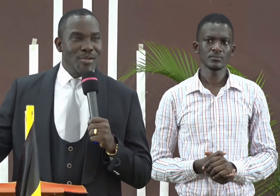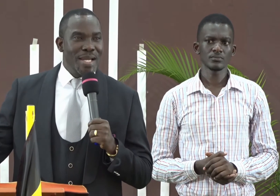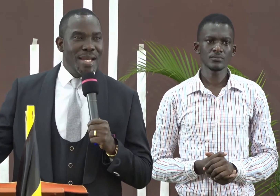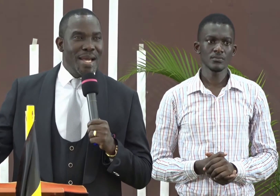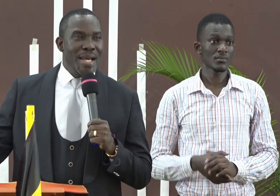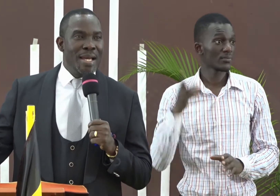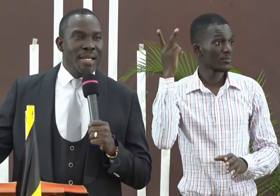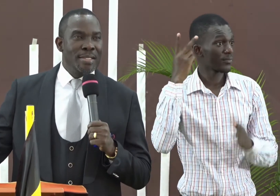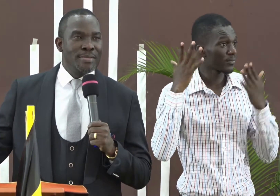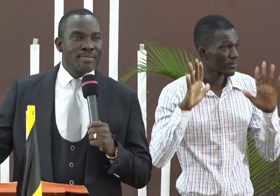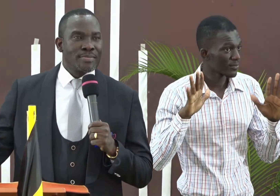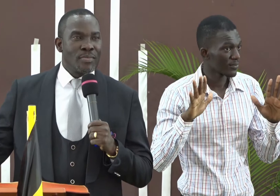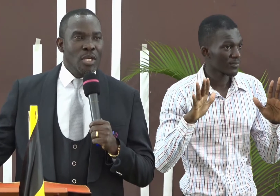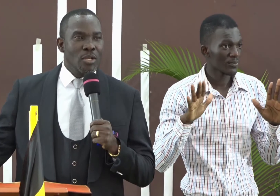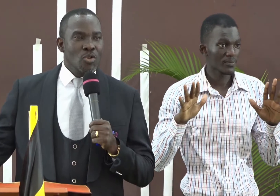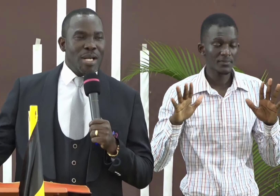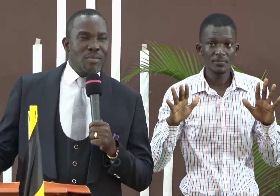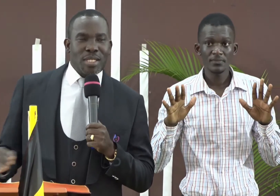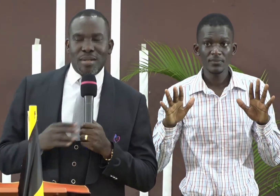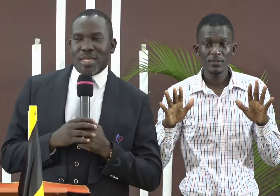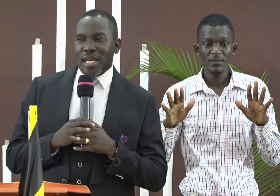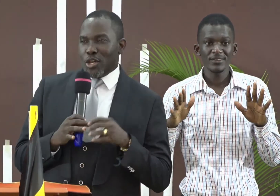Mumpulidde abooluganda? Amen.